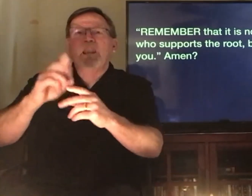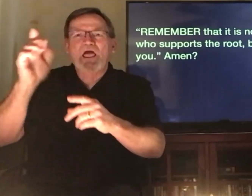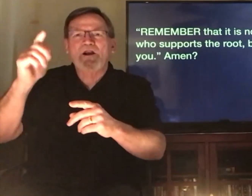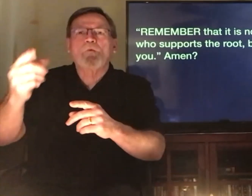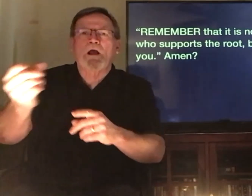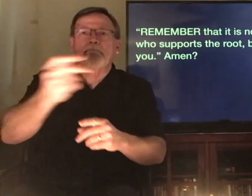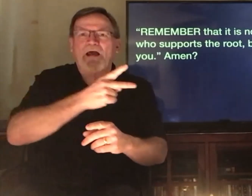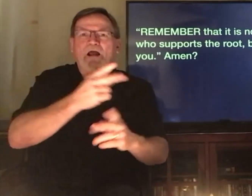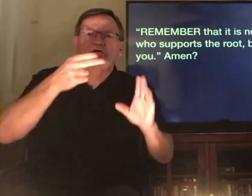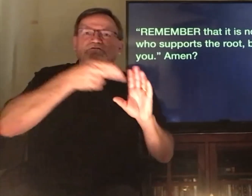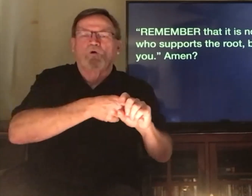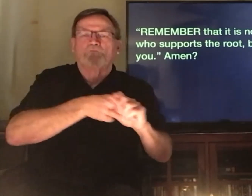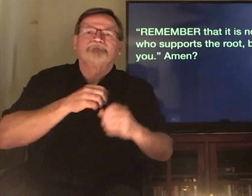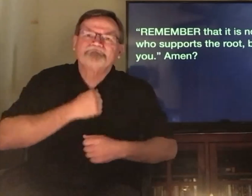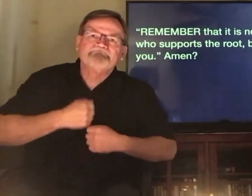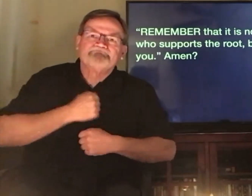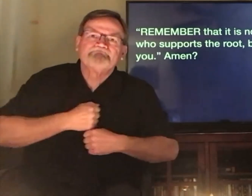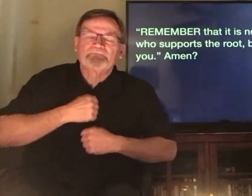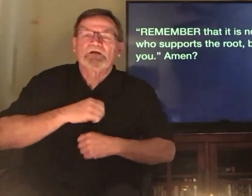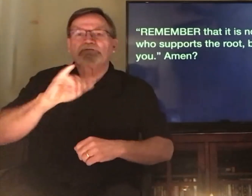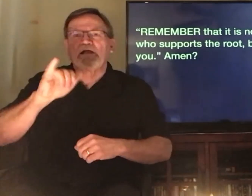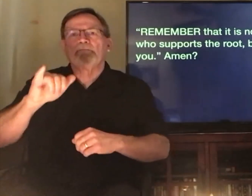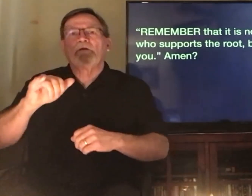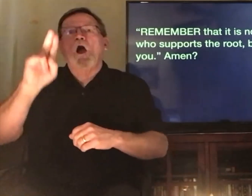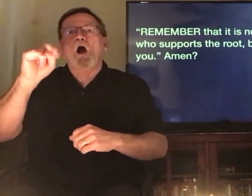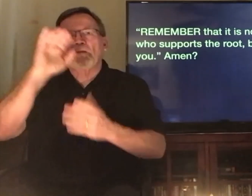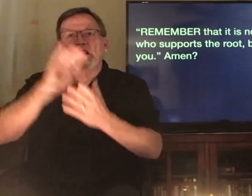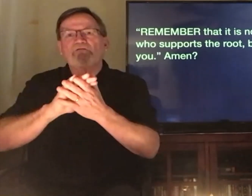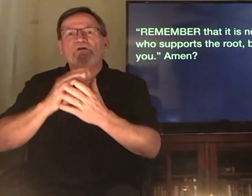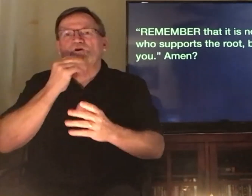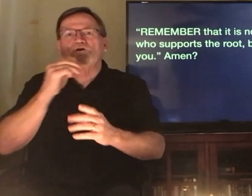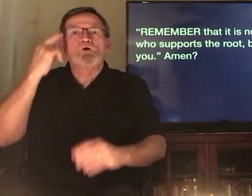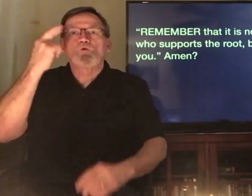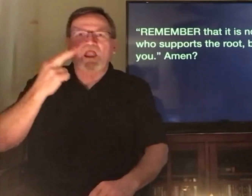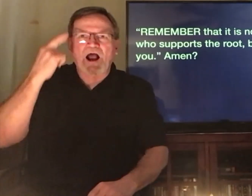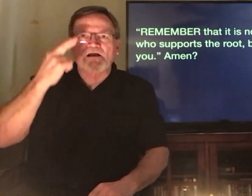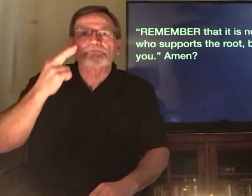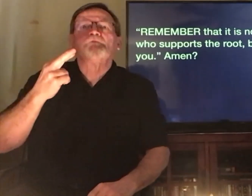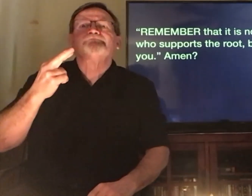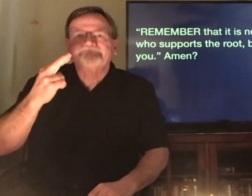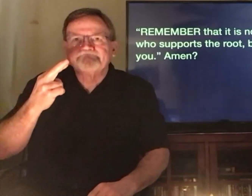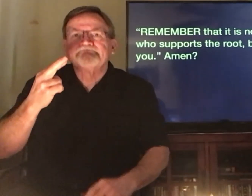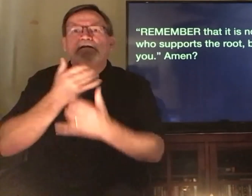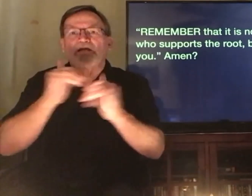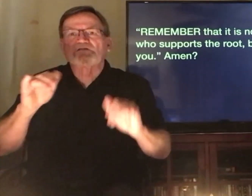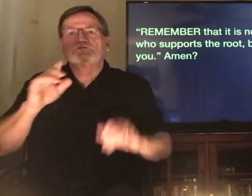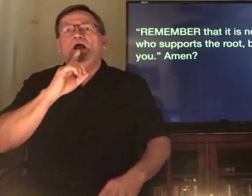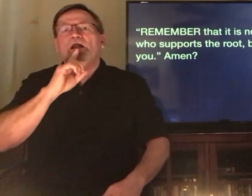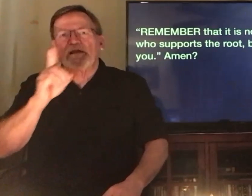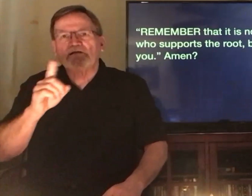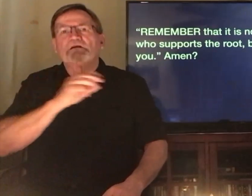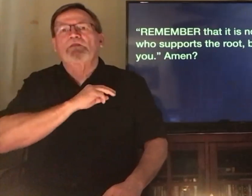that unbelieving Jew, not believing Jesus, and you, Gentiles,